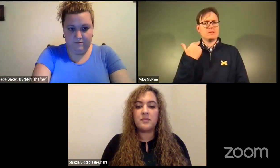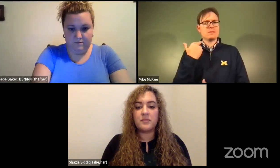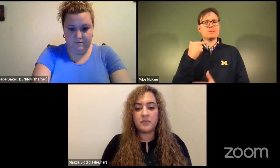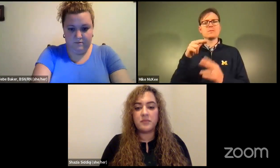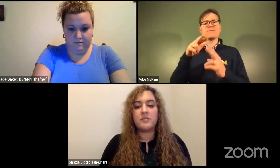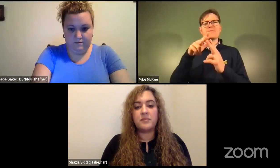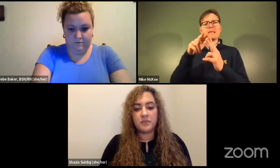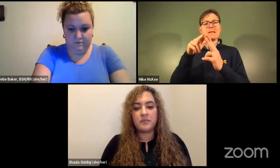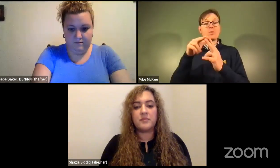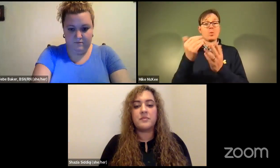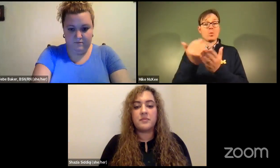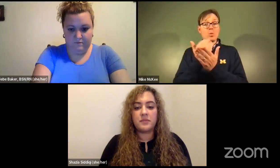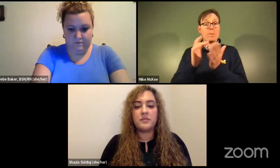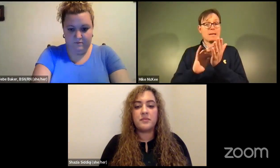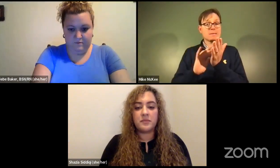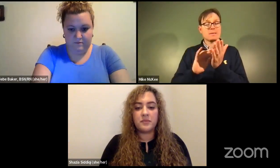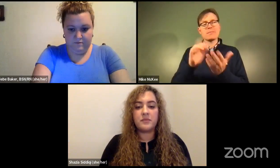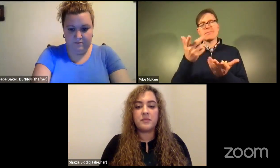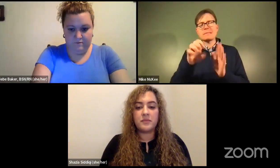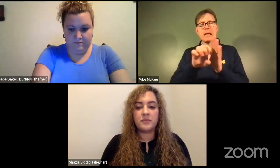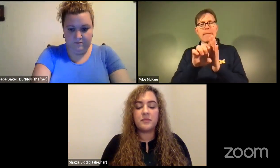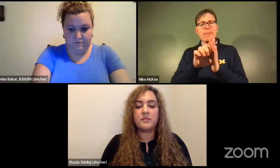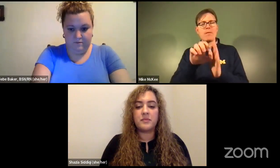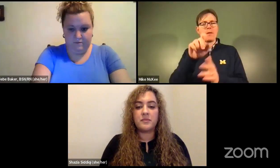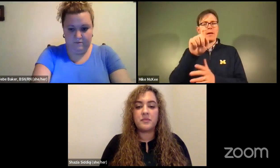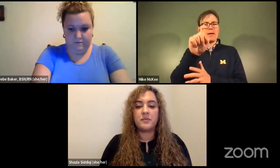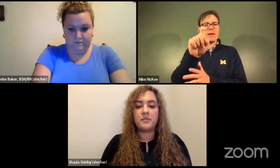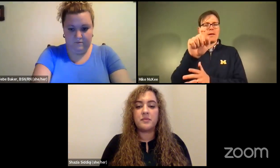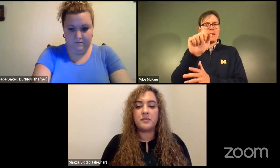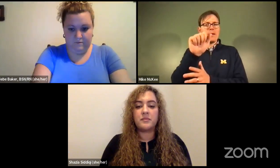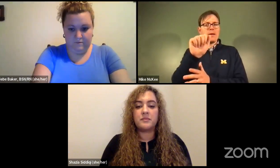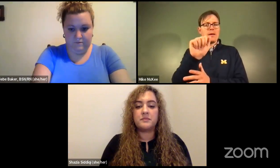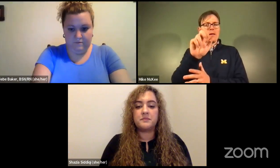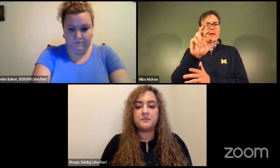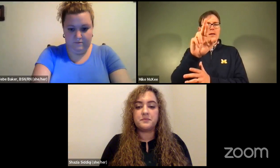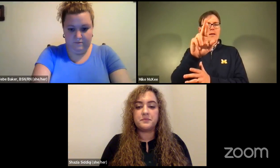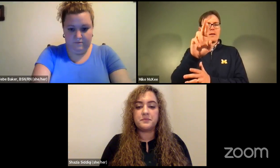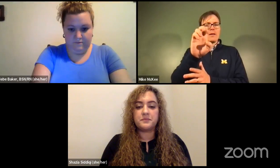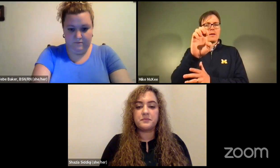the medication reduces the risk of that. Or there's a newer medication we have,